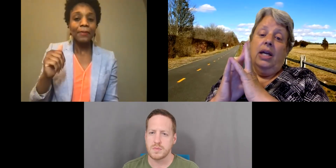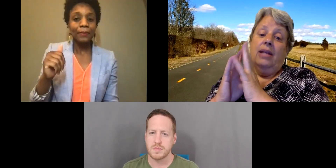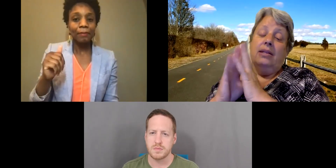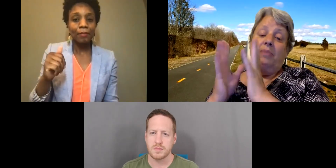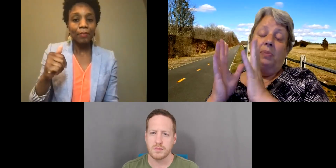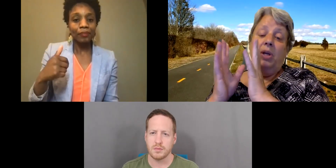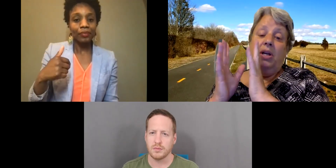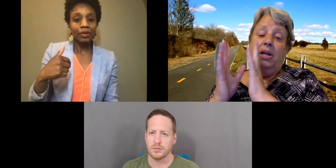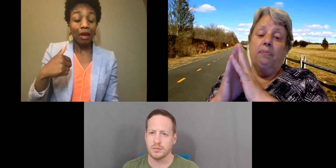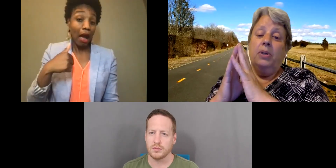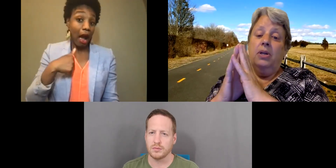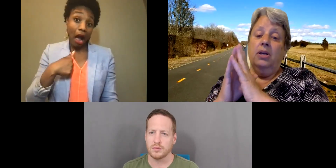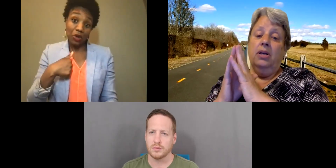some community input.